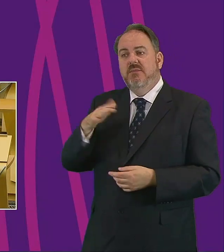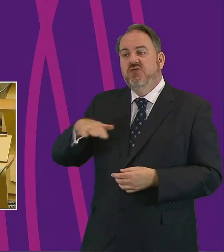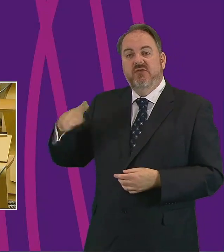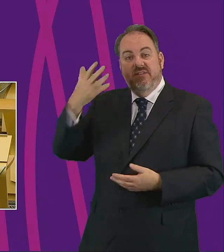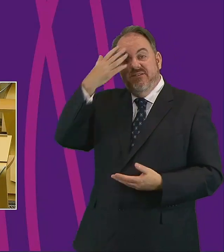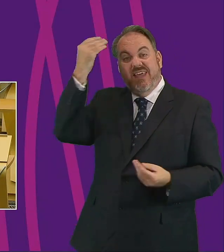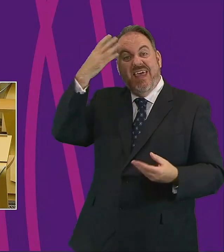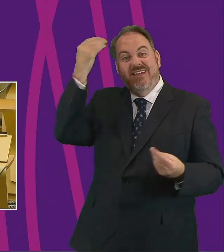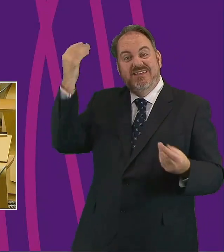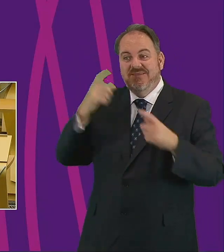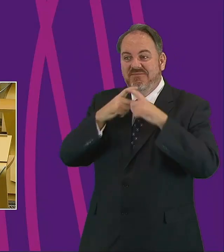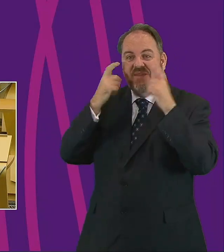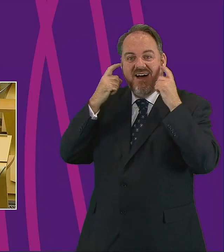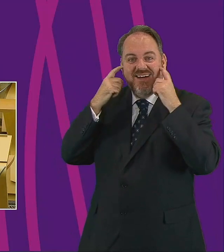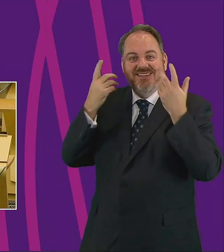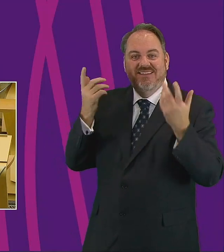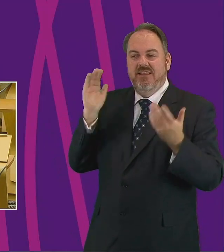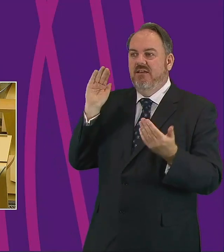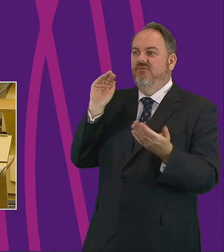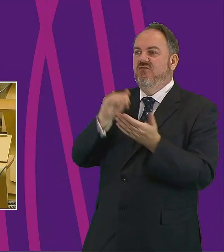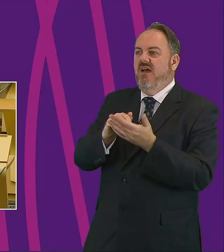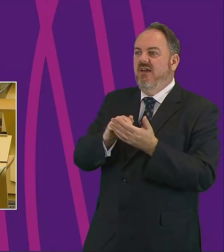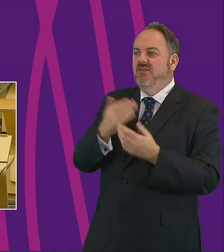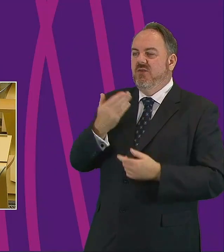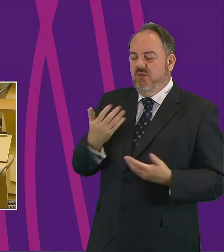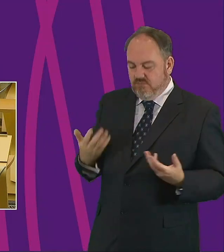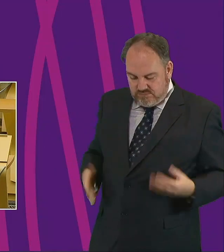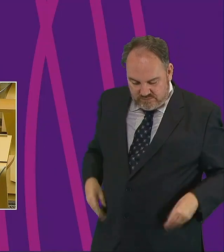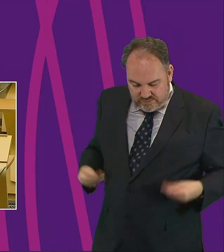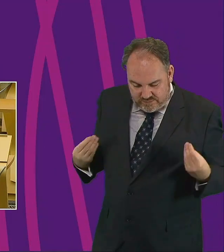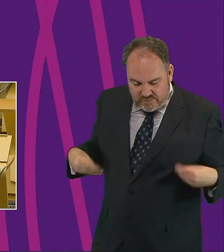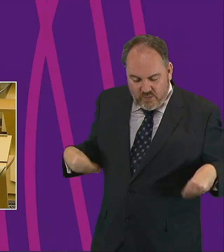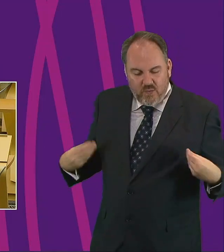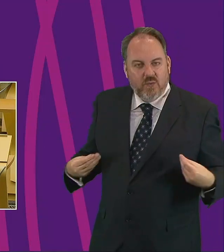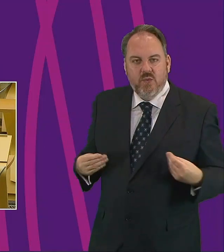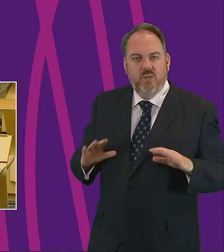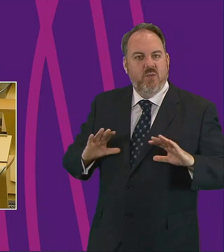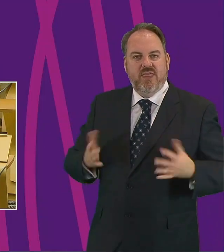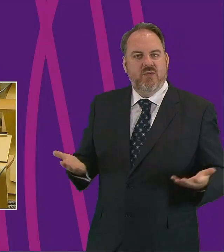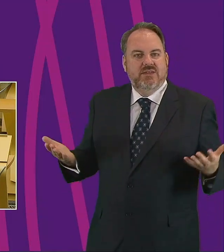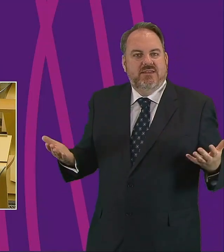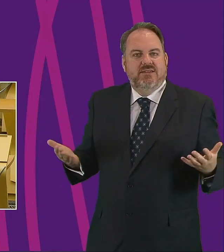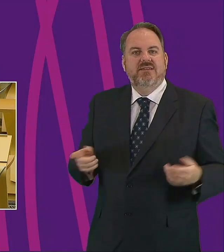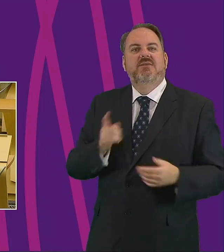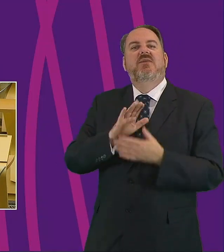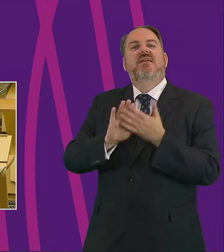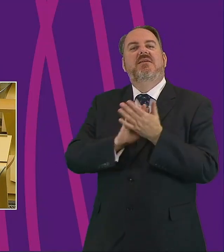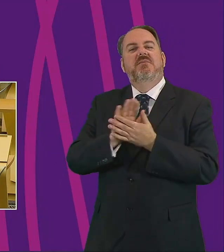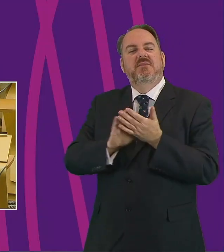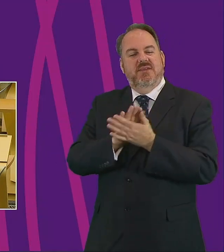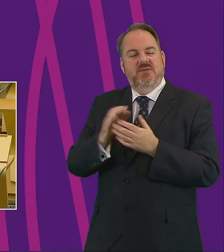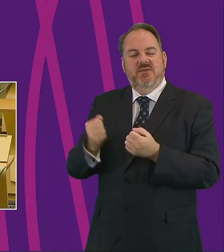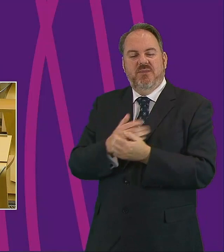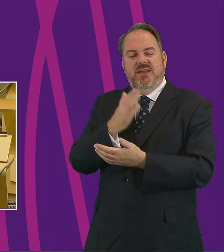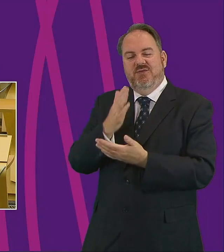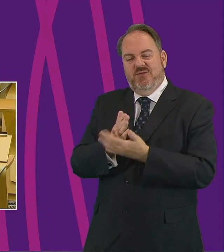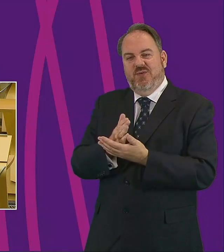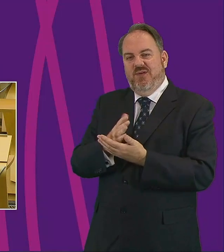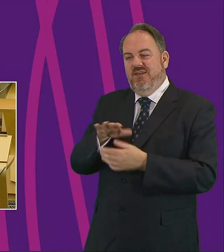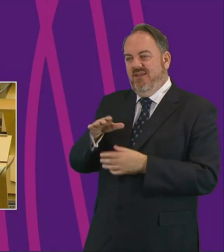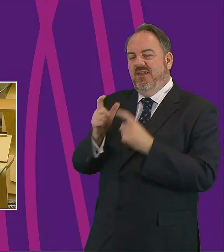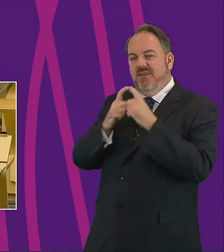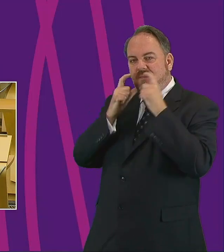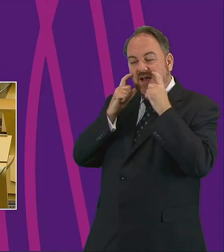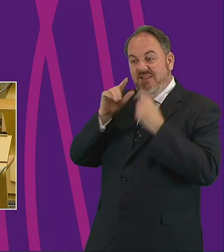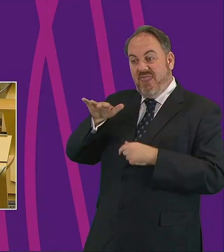face covering up before they leave home in the morning and come to school without it. So it's important that there is that access to supplies to cover that eventuality as well. And